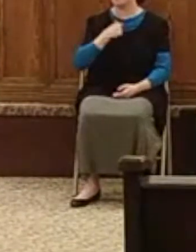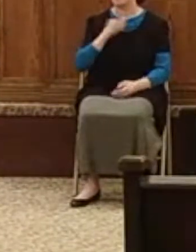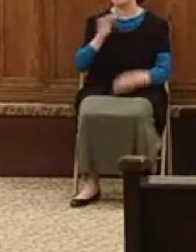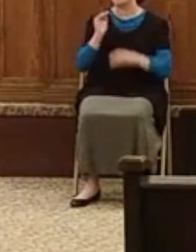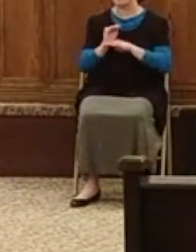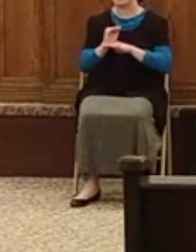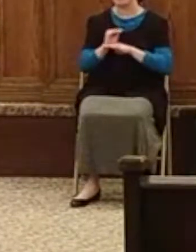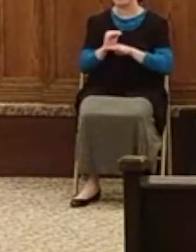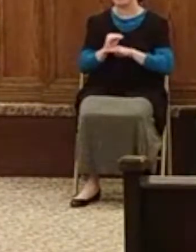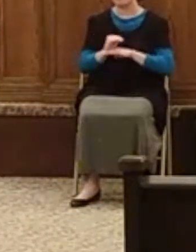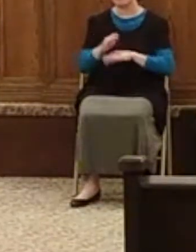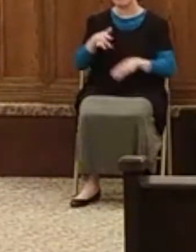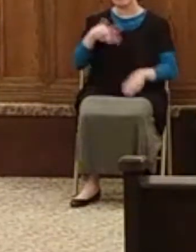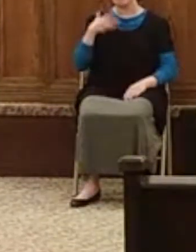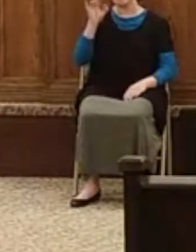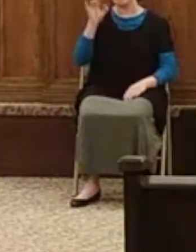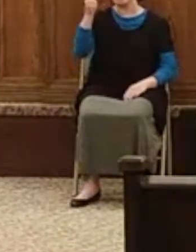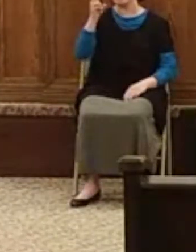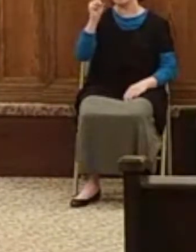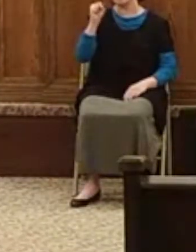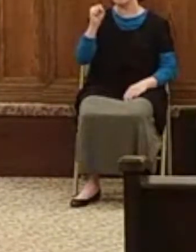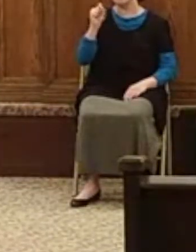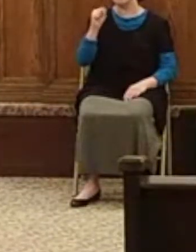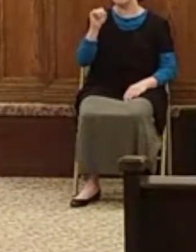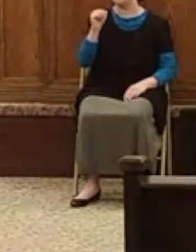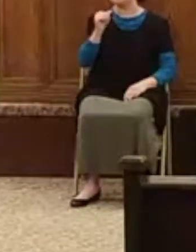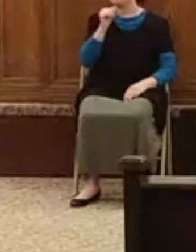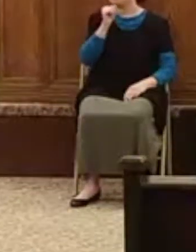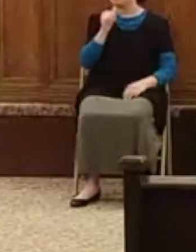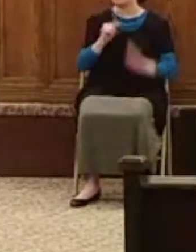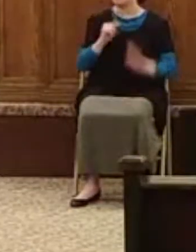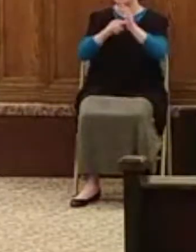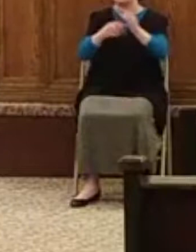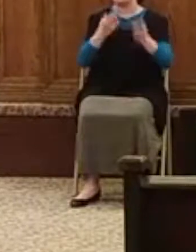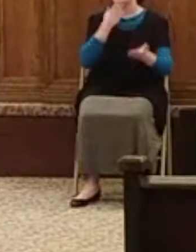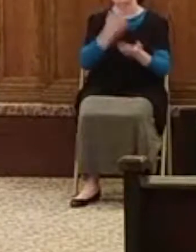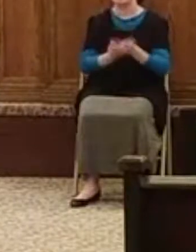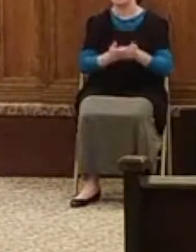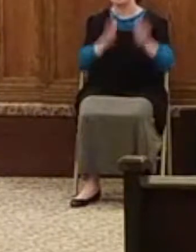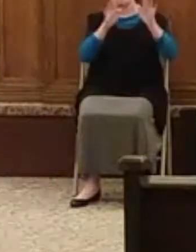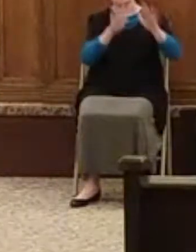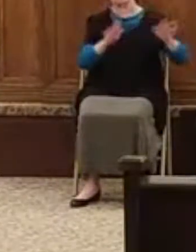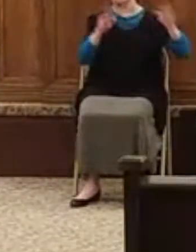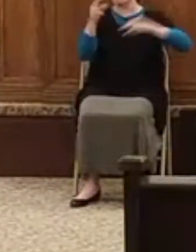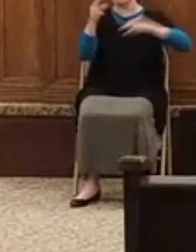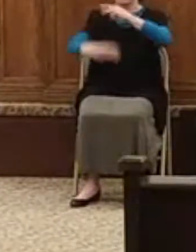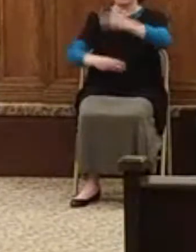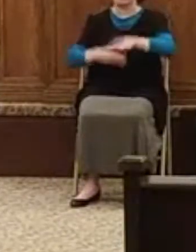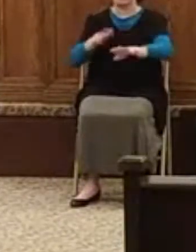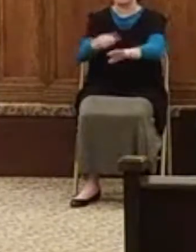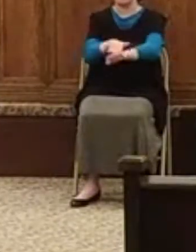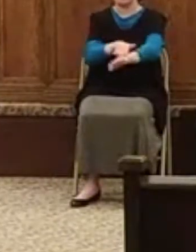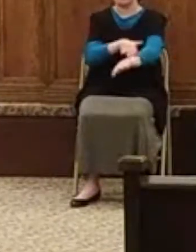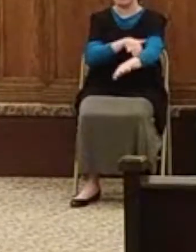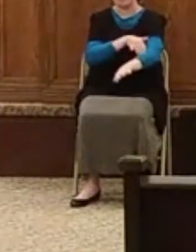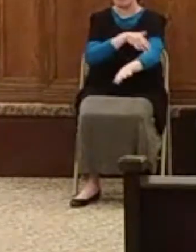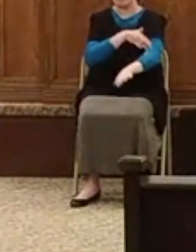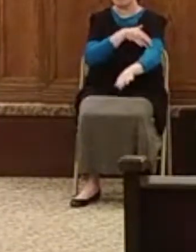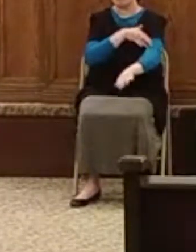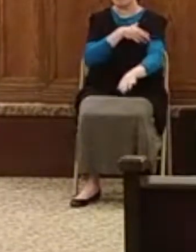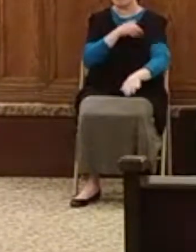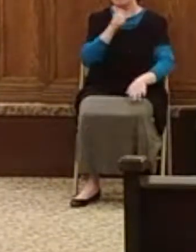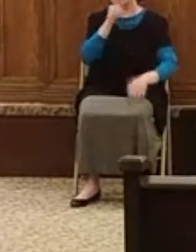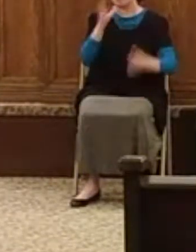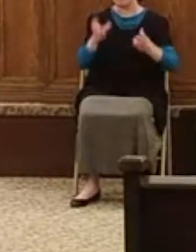from tonight and feel justified in not expressing goodness and mercy to a world that is slowly rejecting